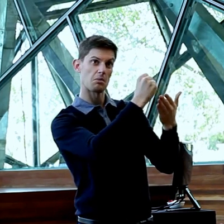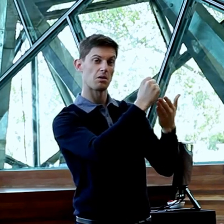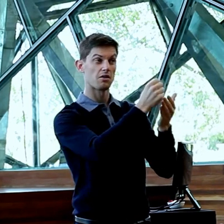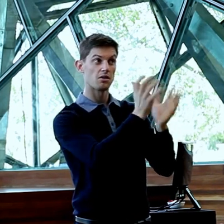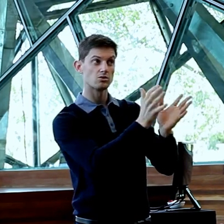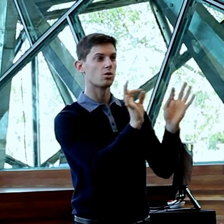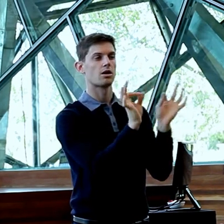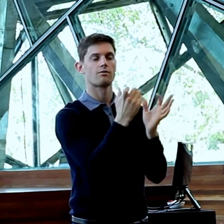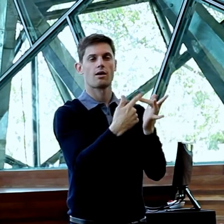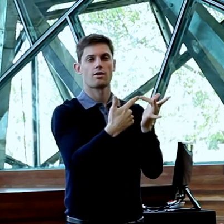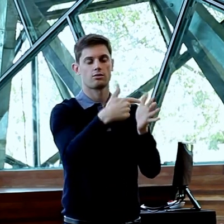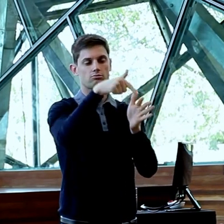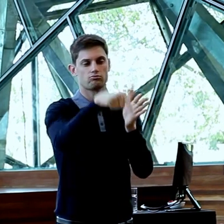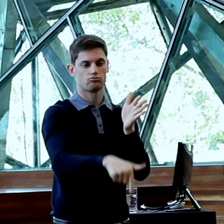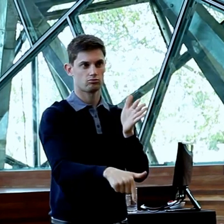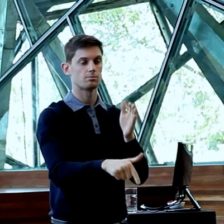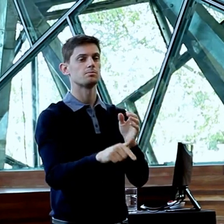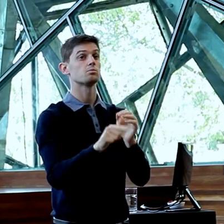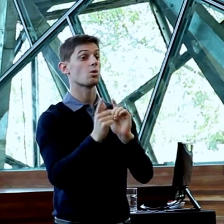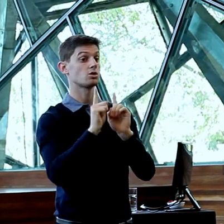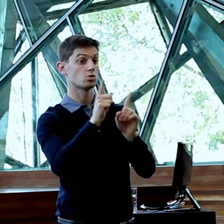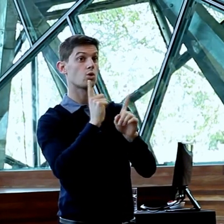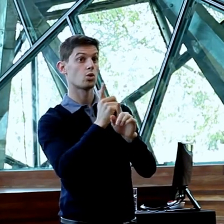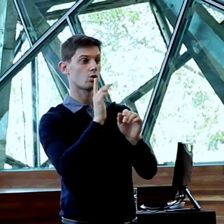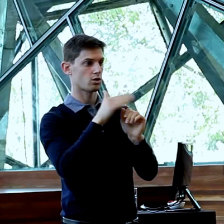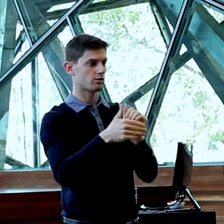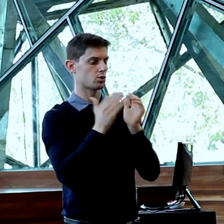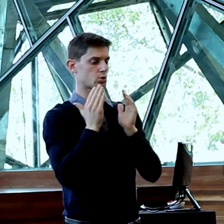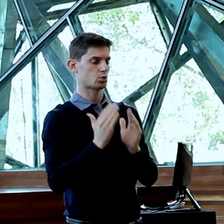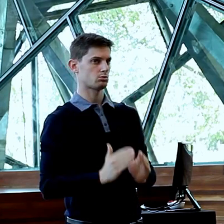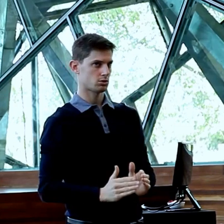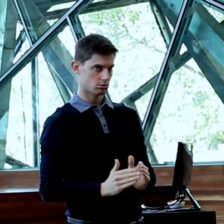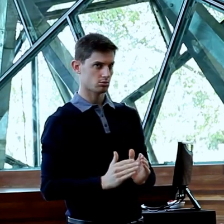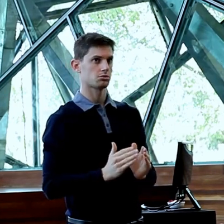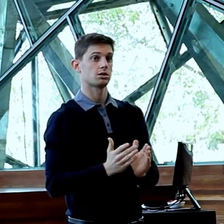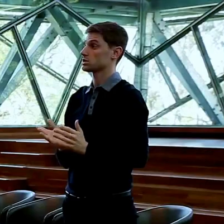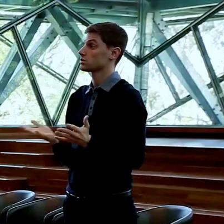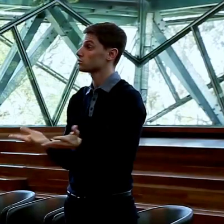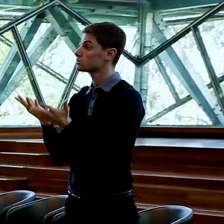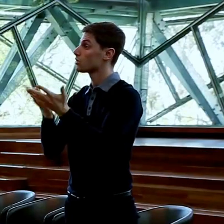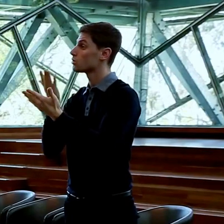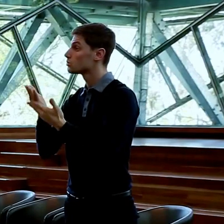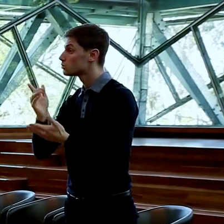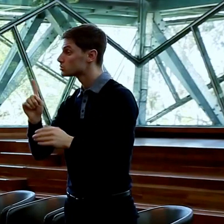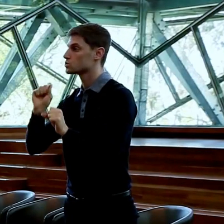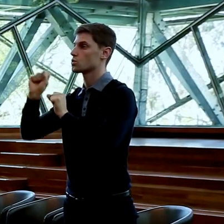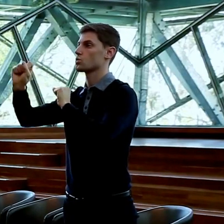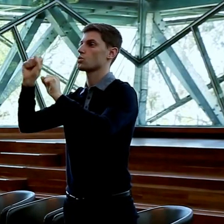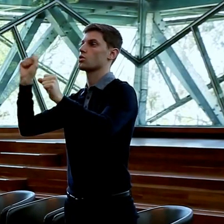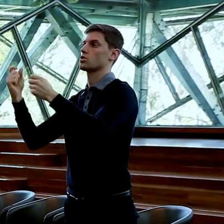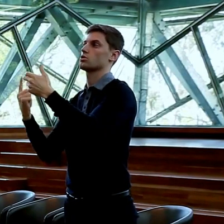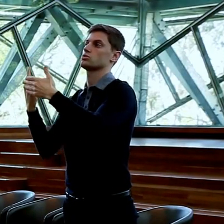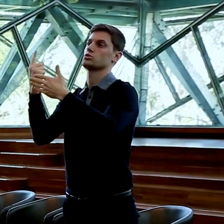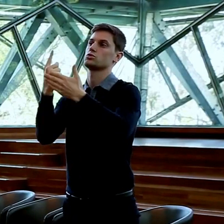that. Fiftysix, with regards to numerology, means opportunity. And what we want to do at